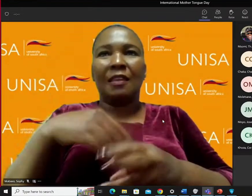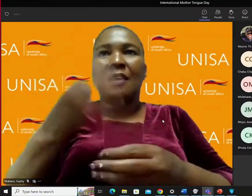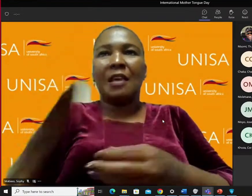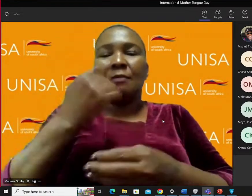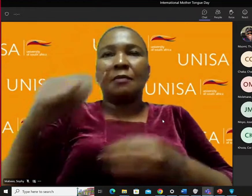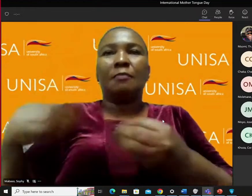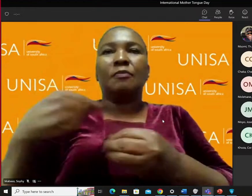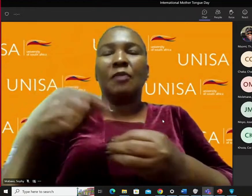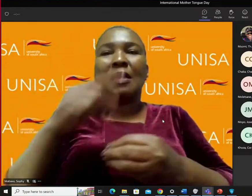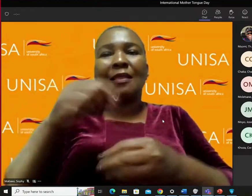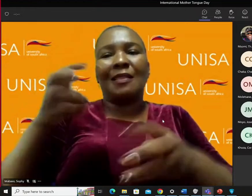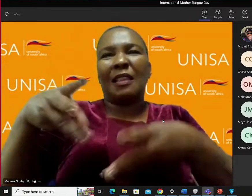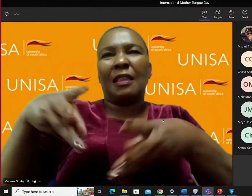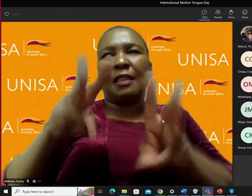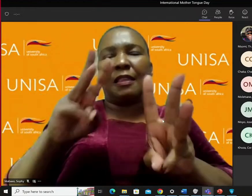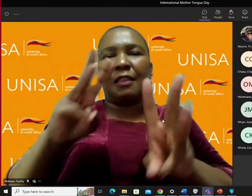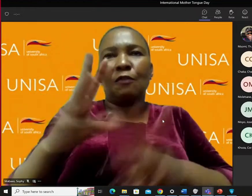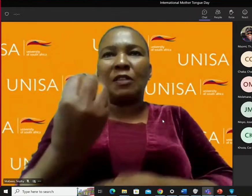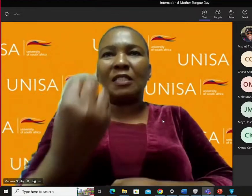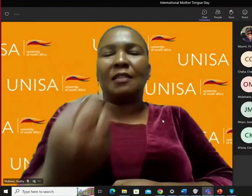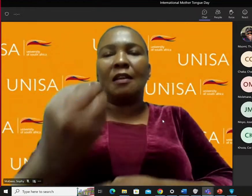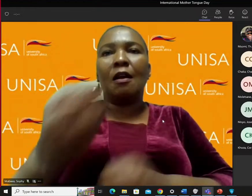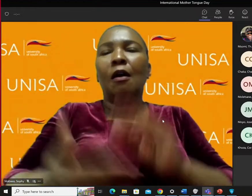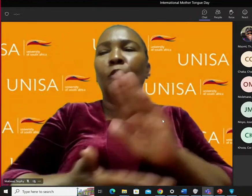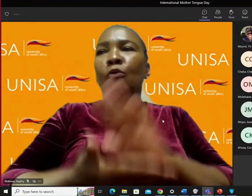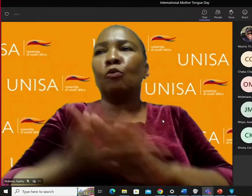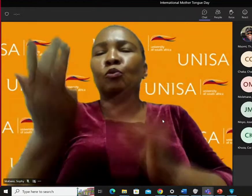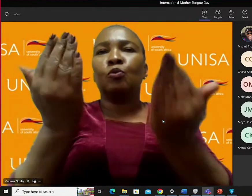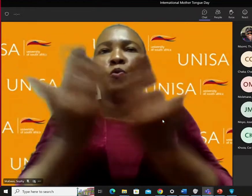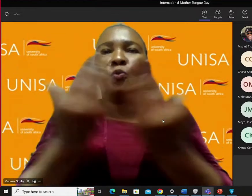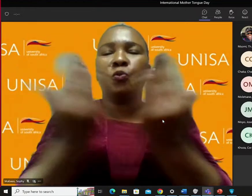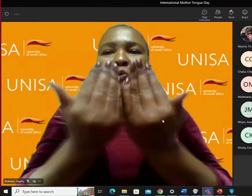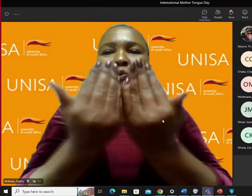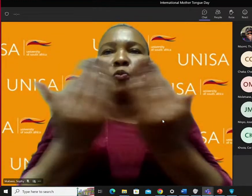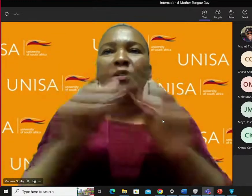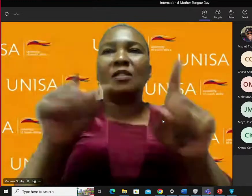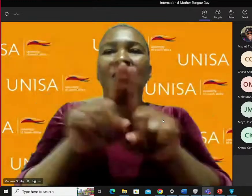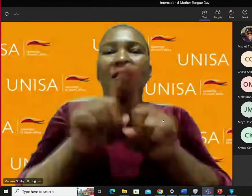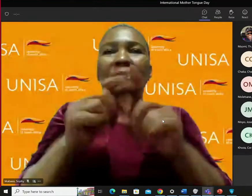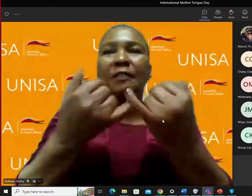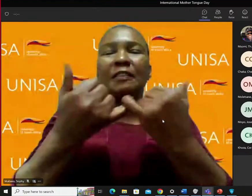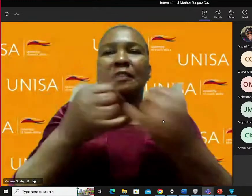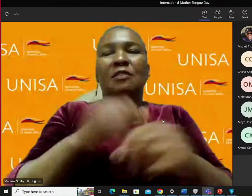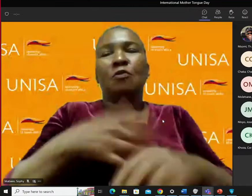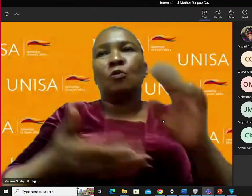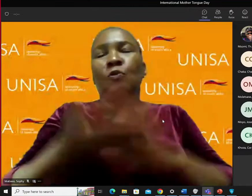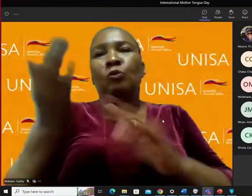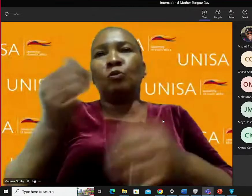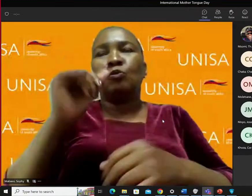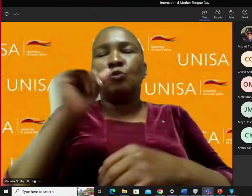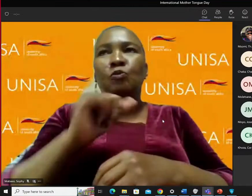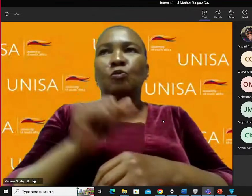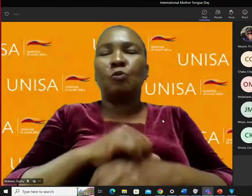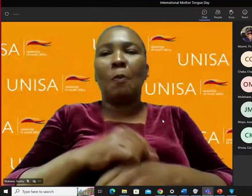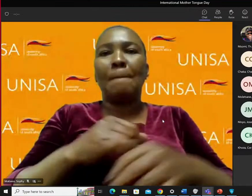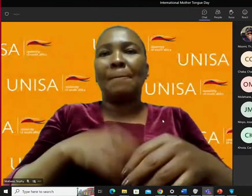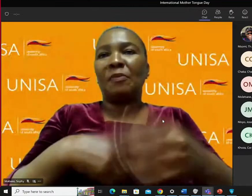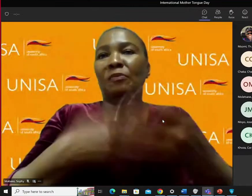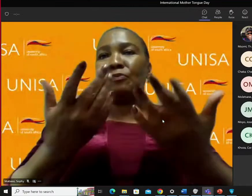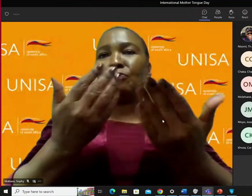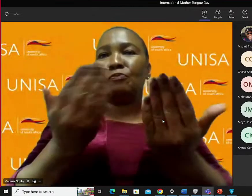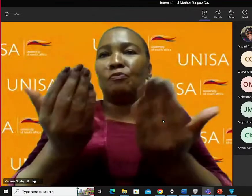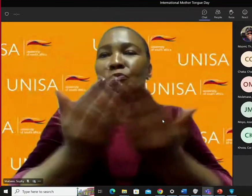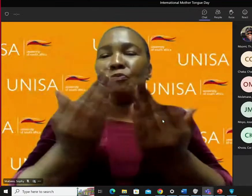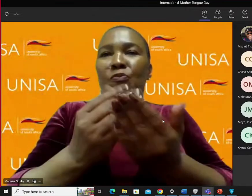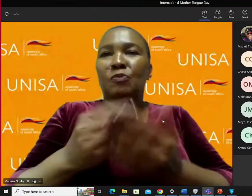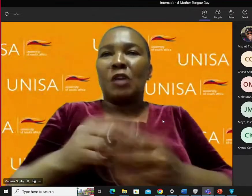journey of a child who, she goes to school, just like my nieces did. She goes to preschool, and she gets there and she hears